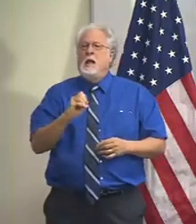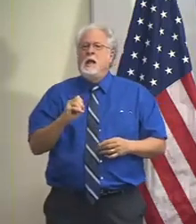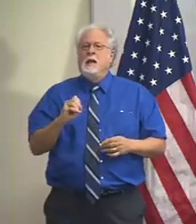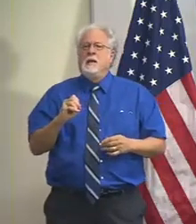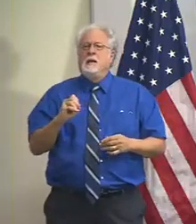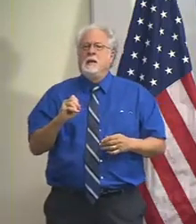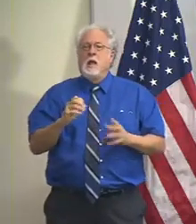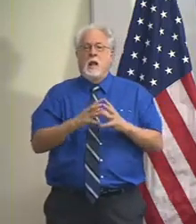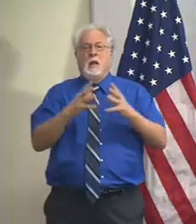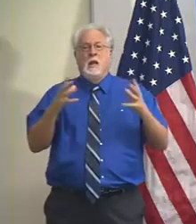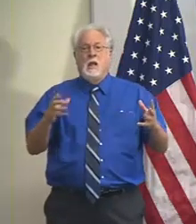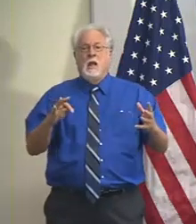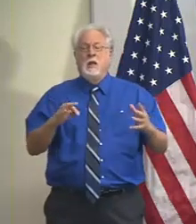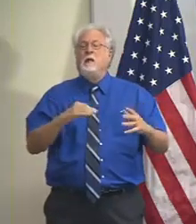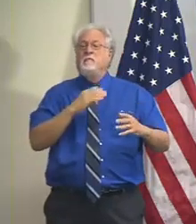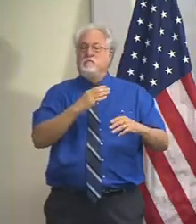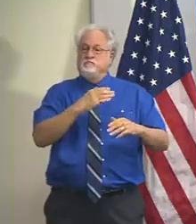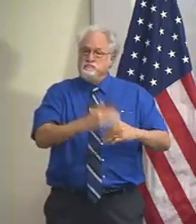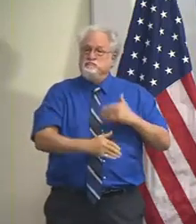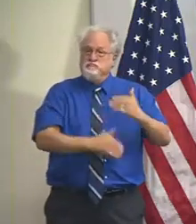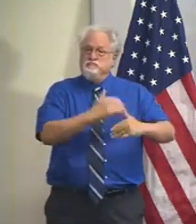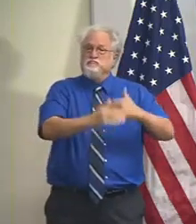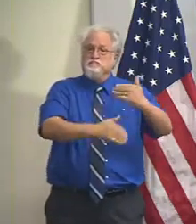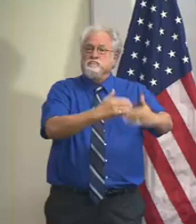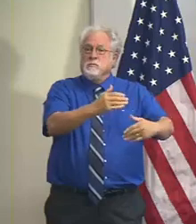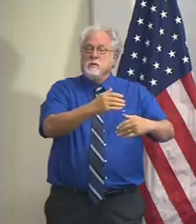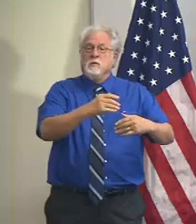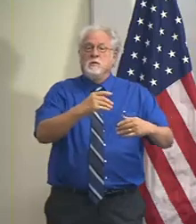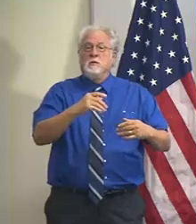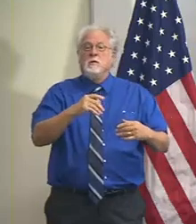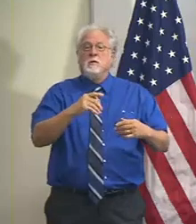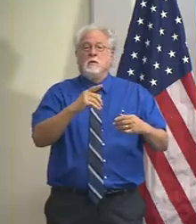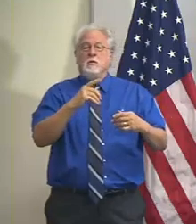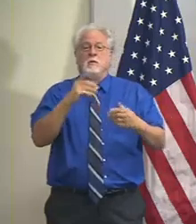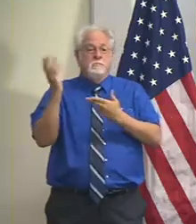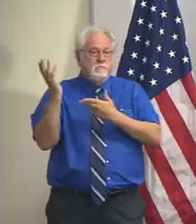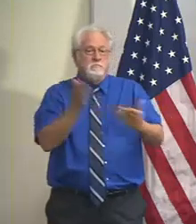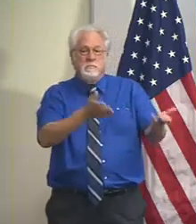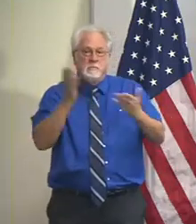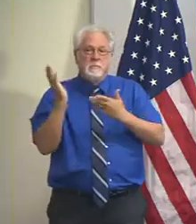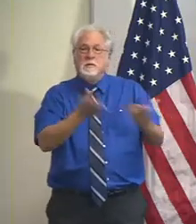been an awful lot of progress made in terms of the resources that are being brought to